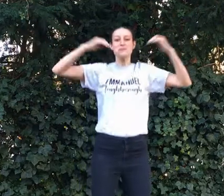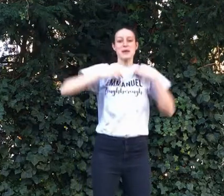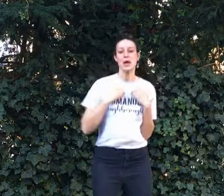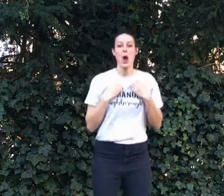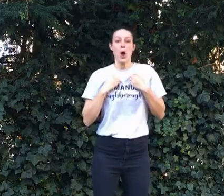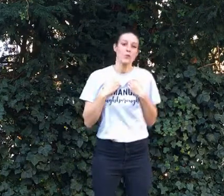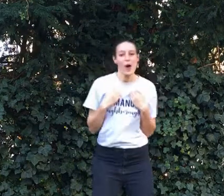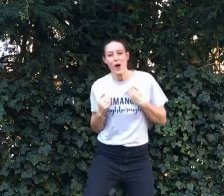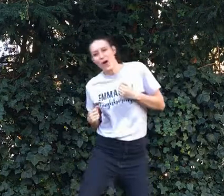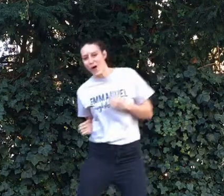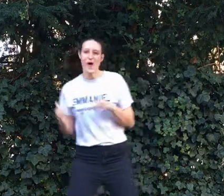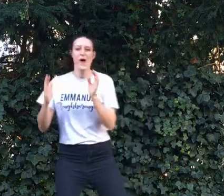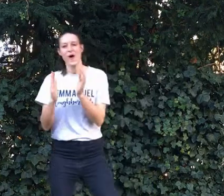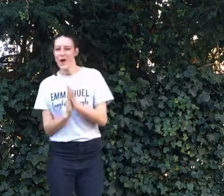me. Whoa.